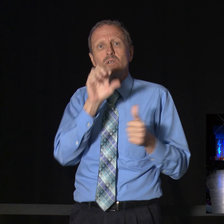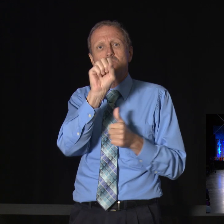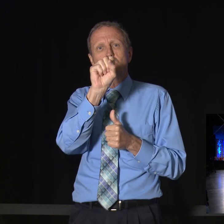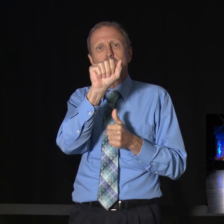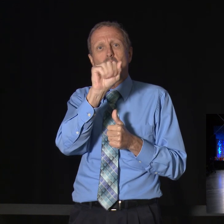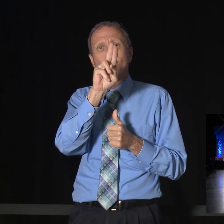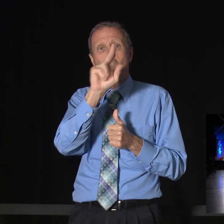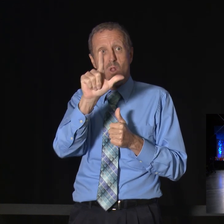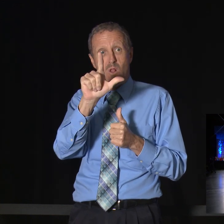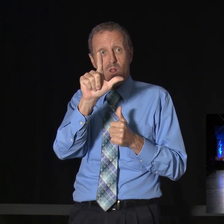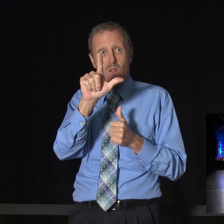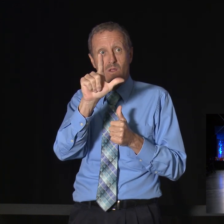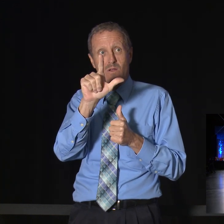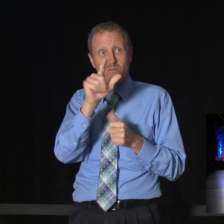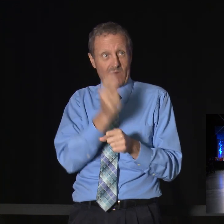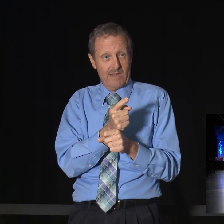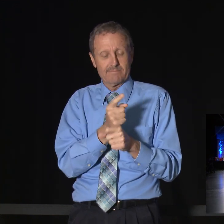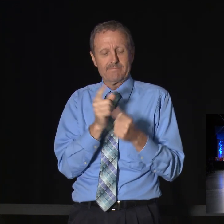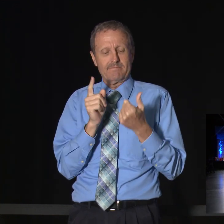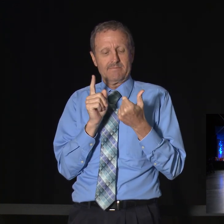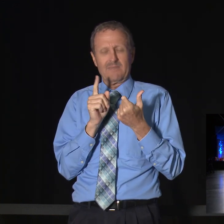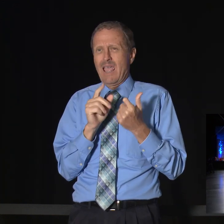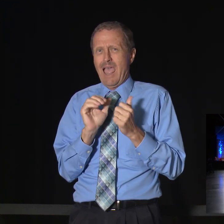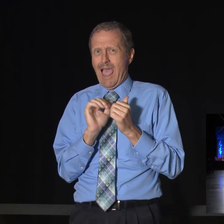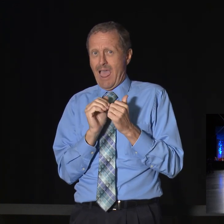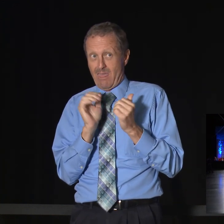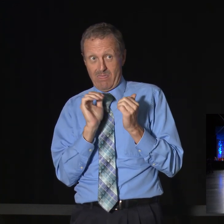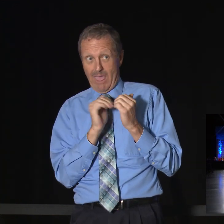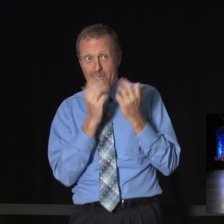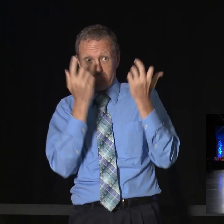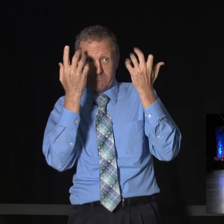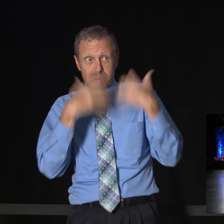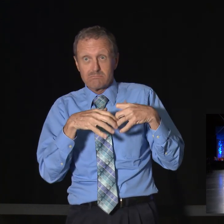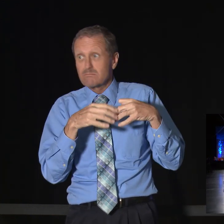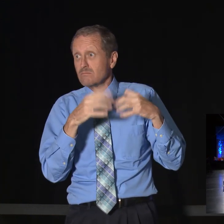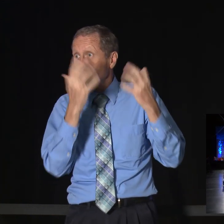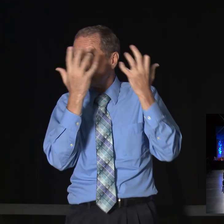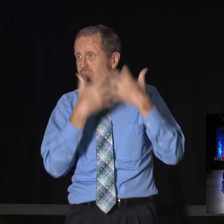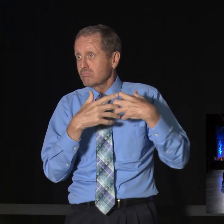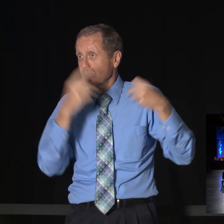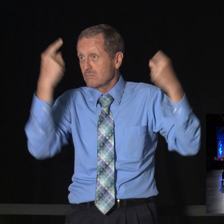Saul. And how did that work out for him?